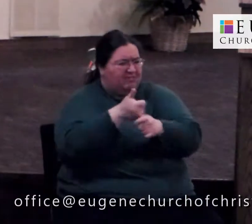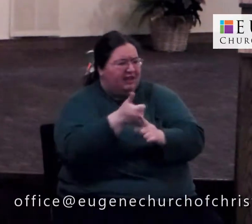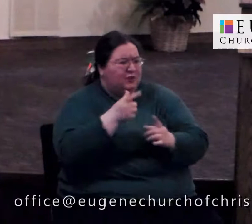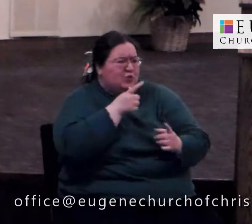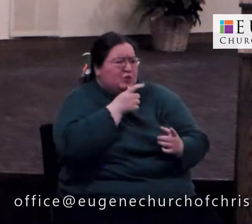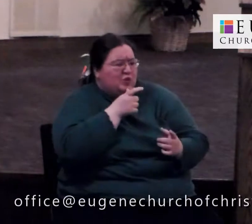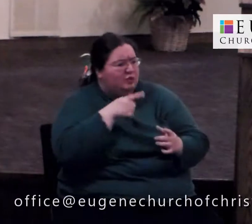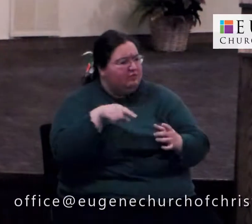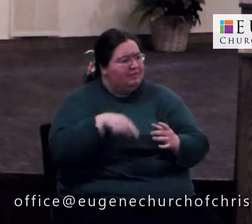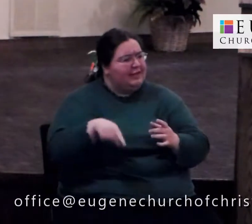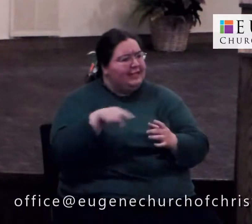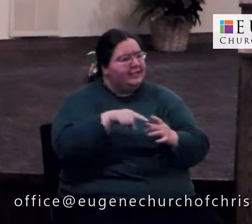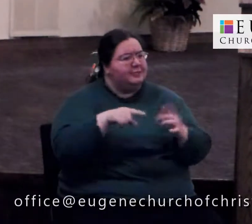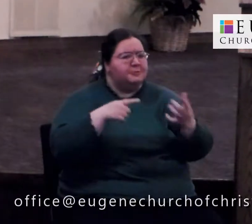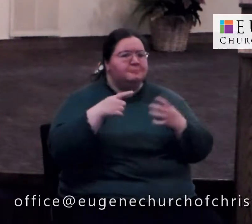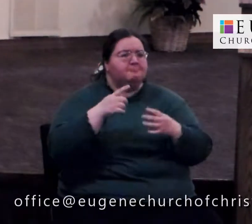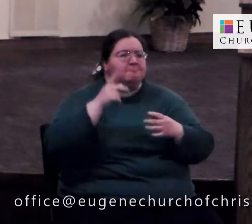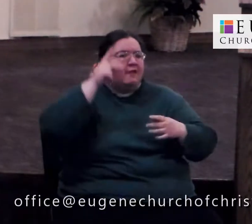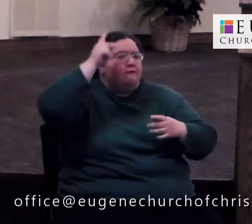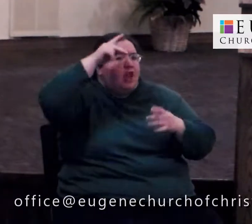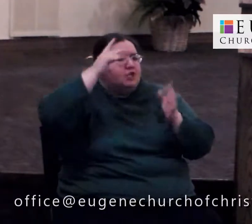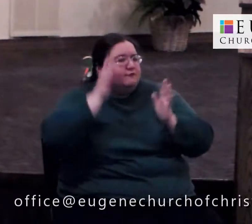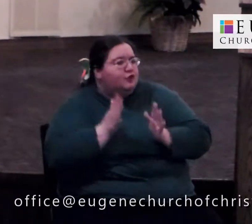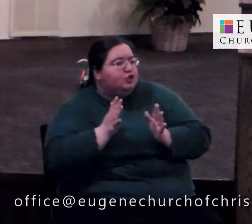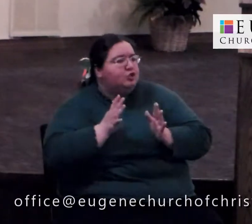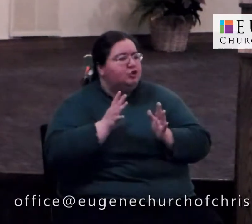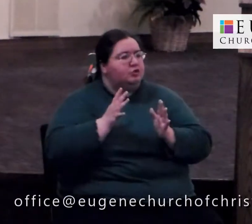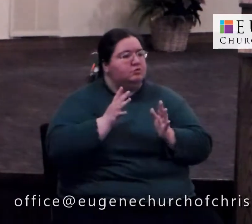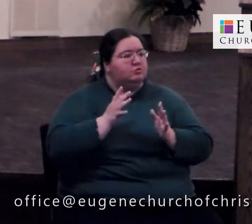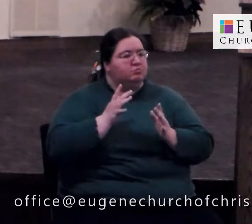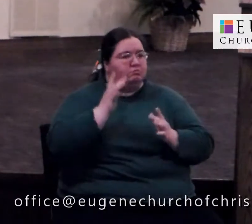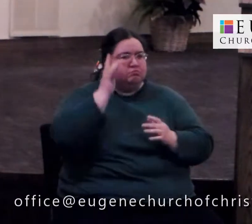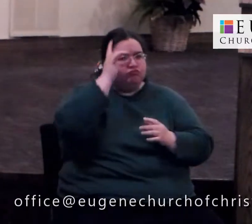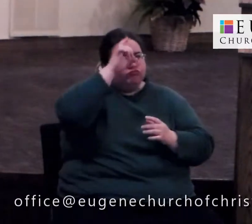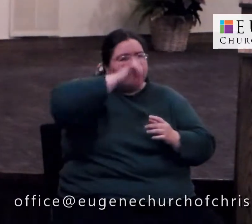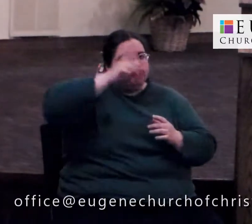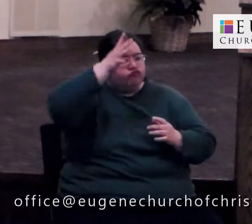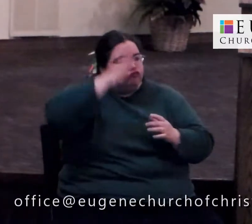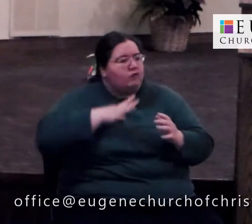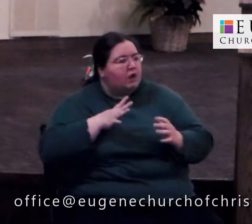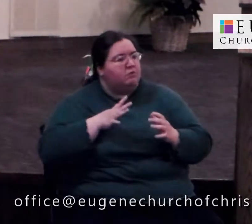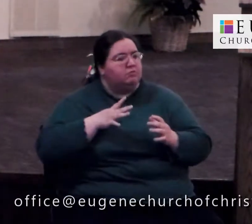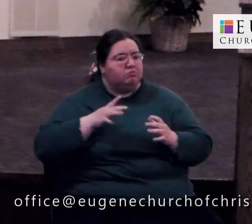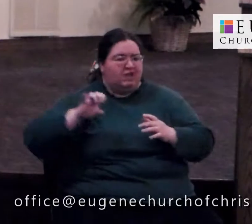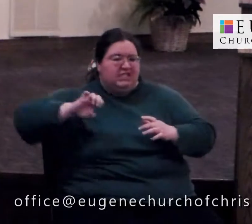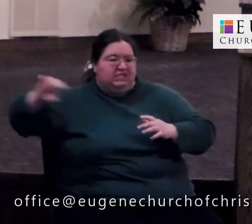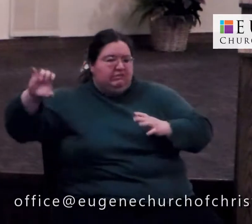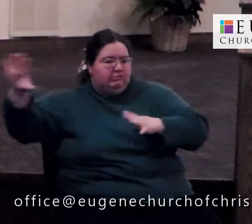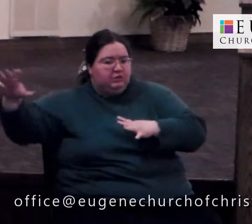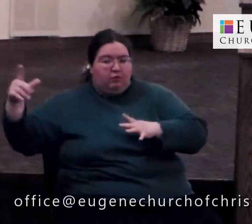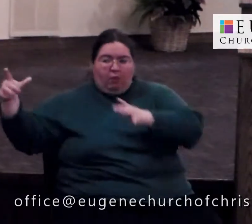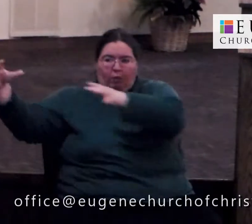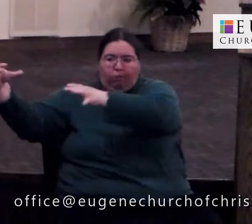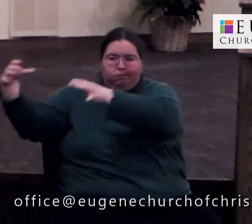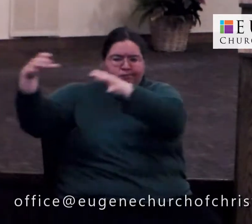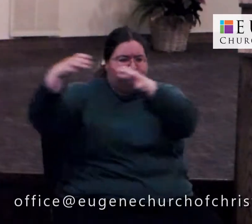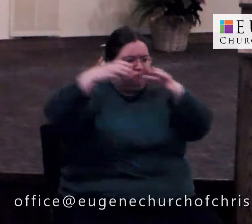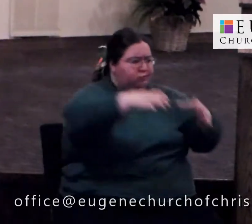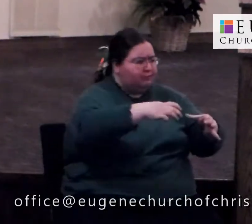is to be born. And so they ask Herod, who is this king and where is he? Now, Herod